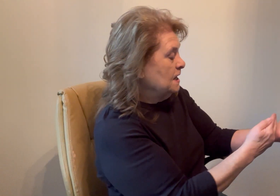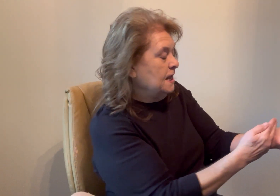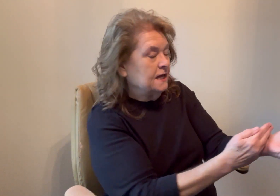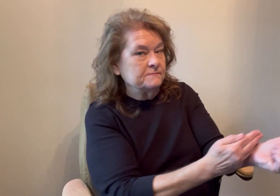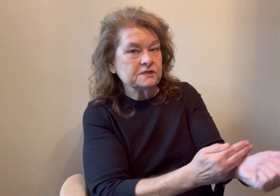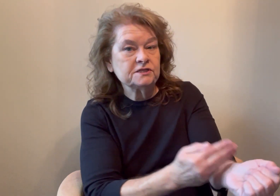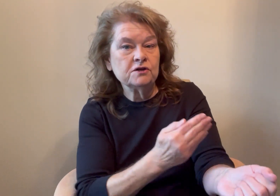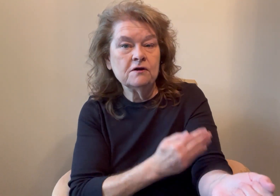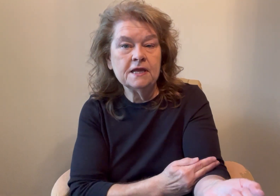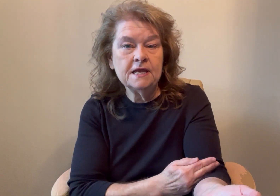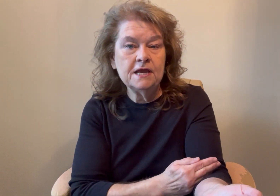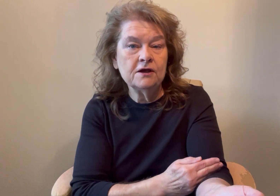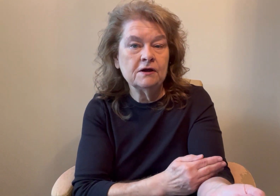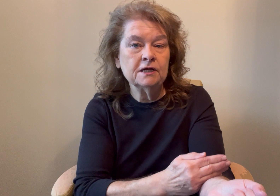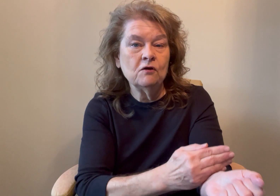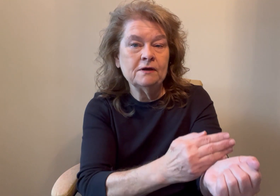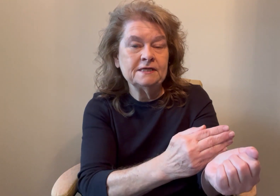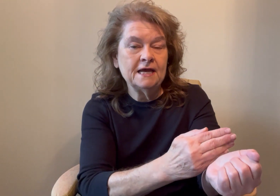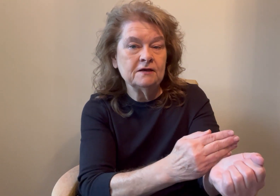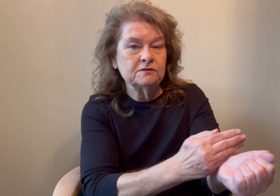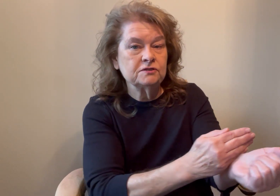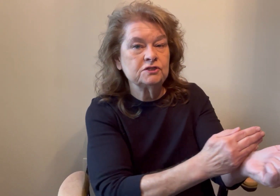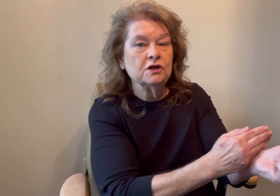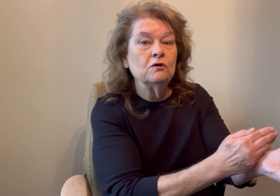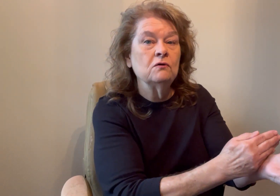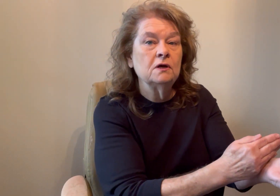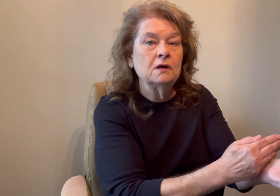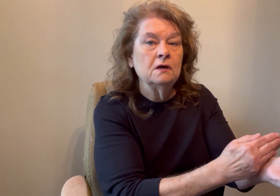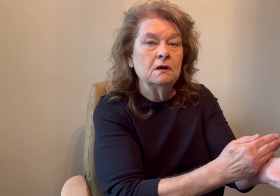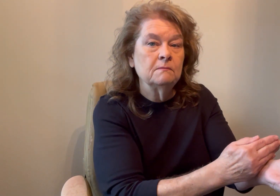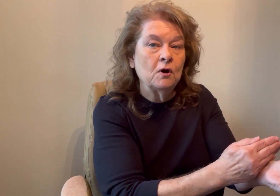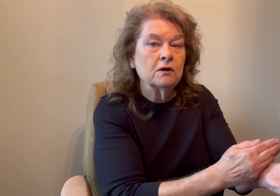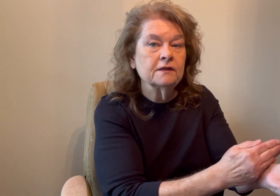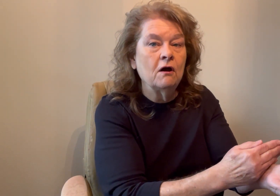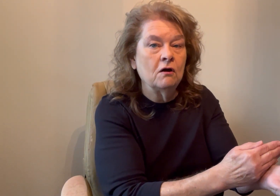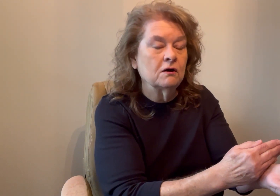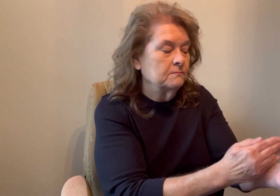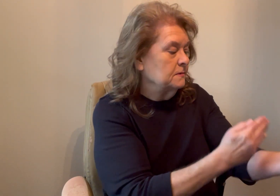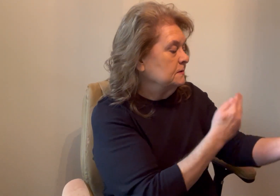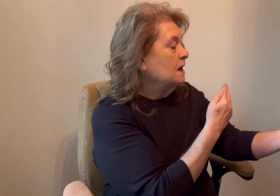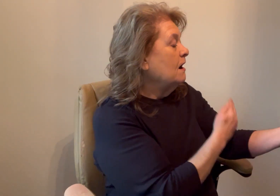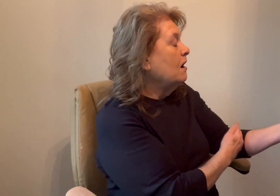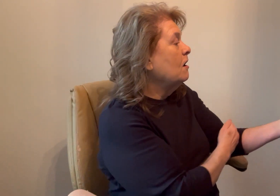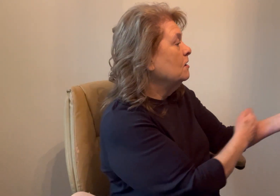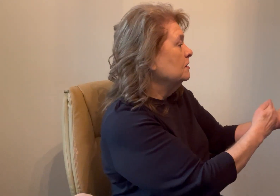And I'm just starting here and going down to show part of the arm. Arm,